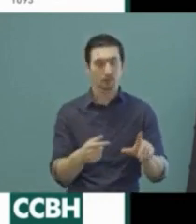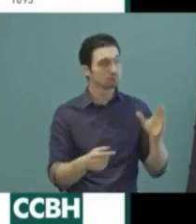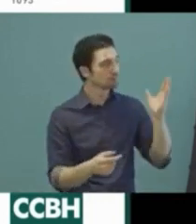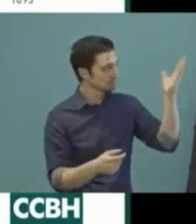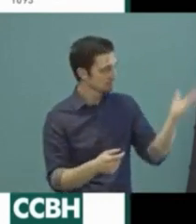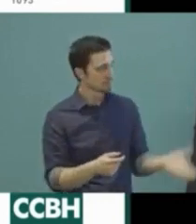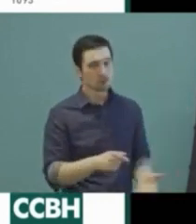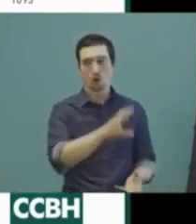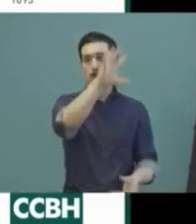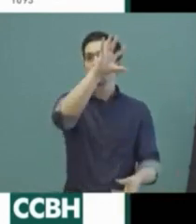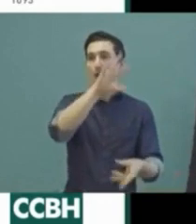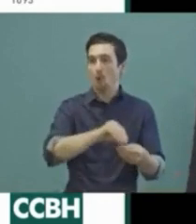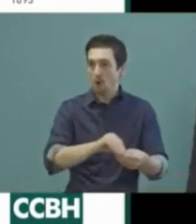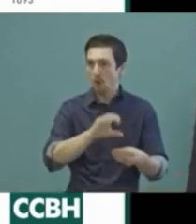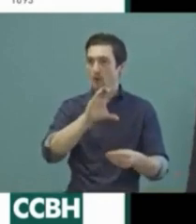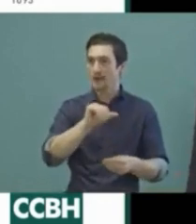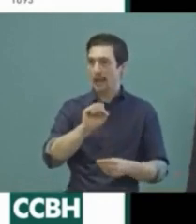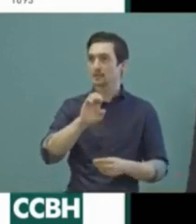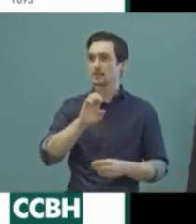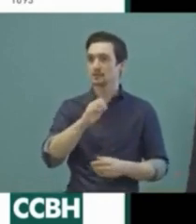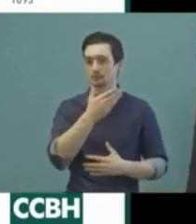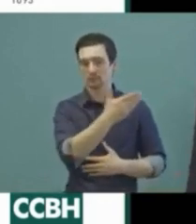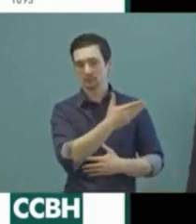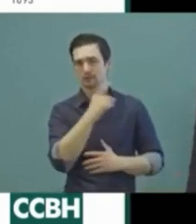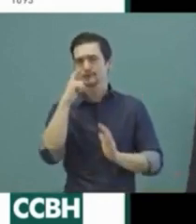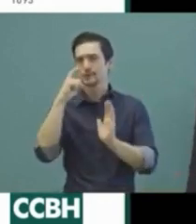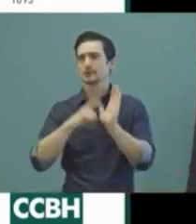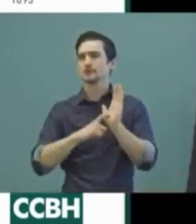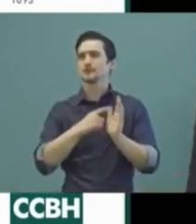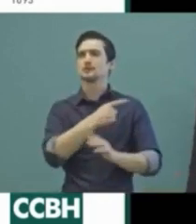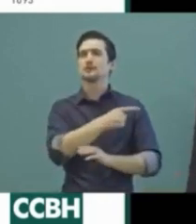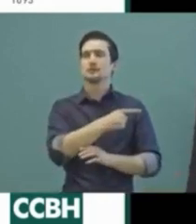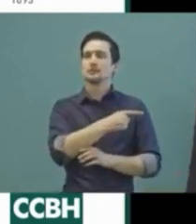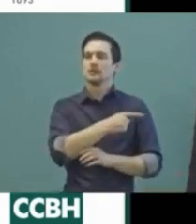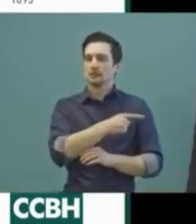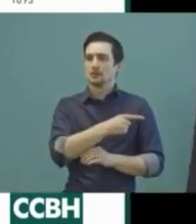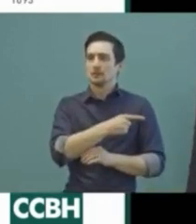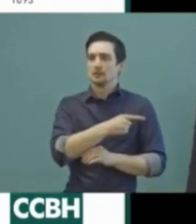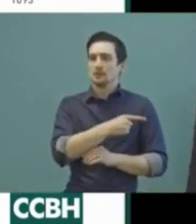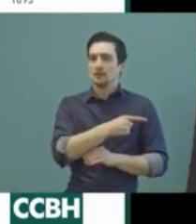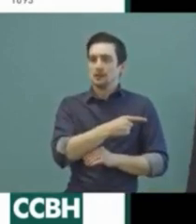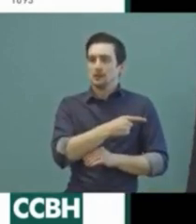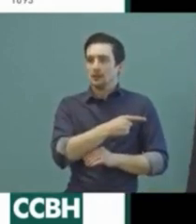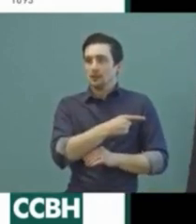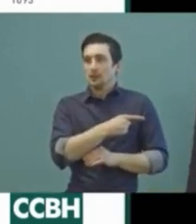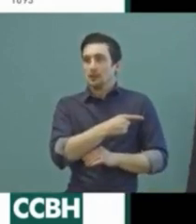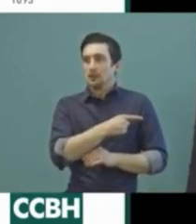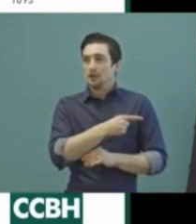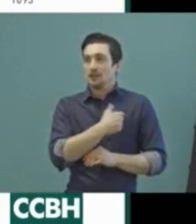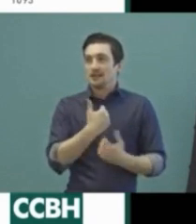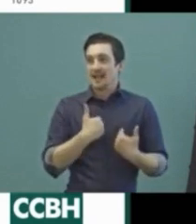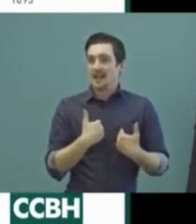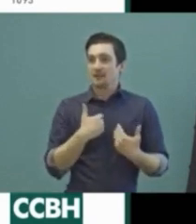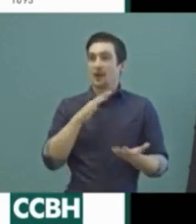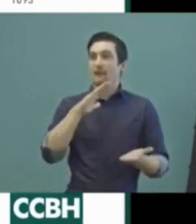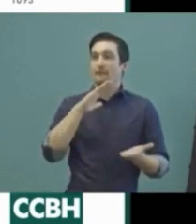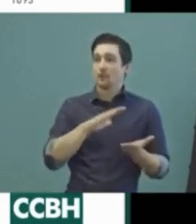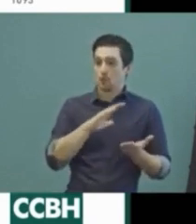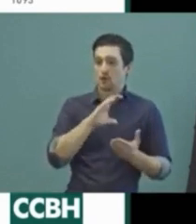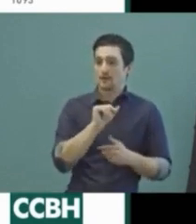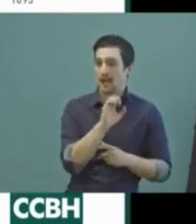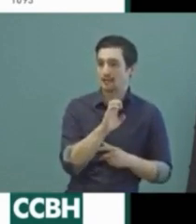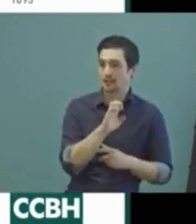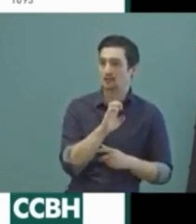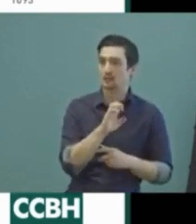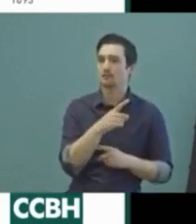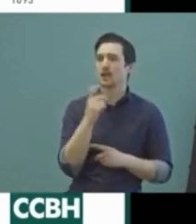total cases, and you'll see that these cases represent fewer cases than what I told you earlier because these data